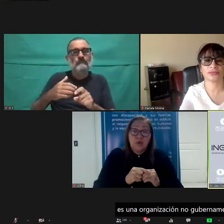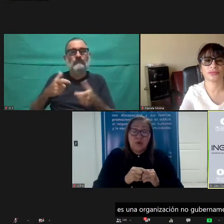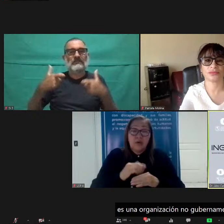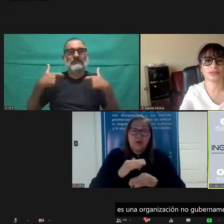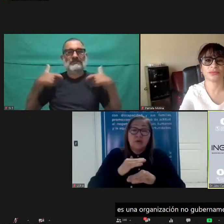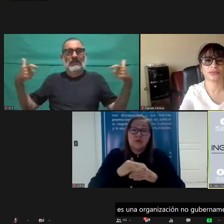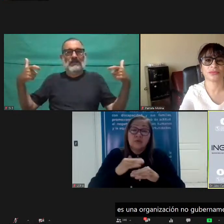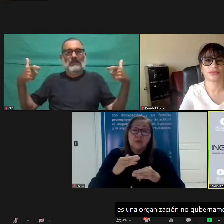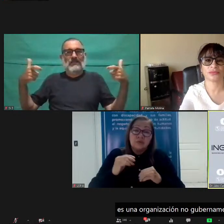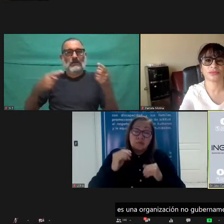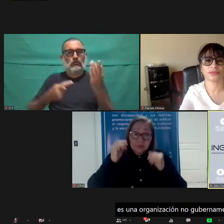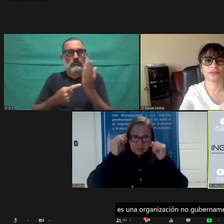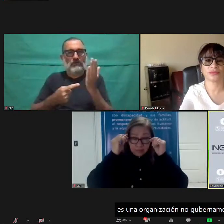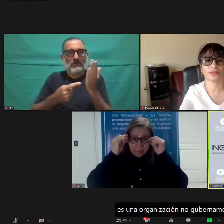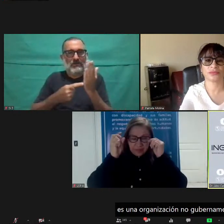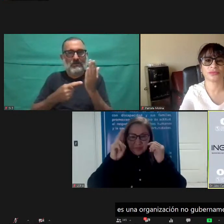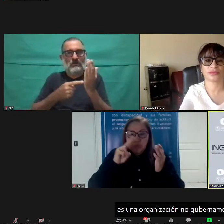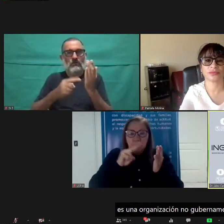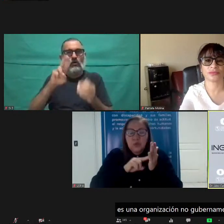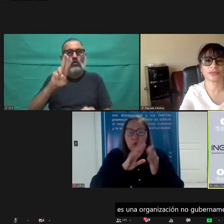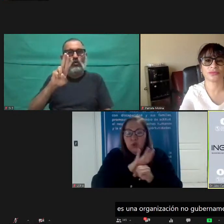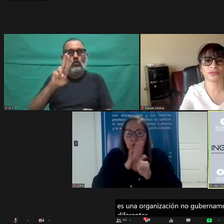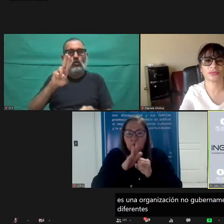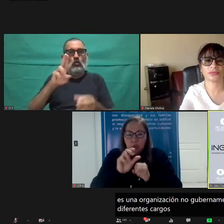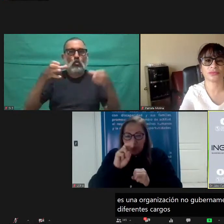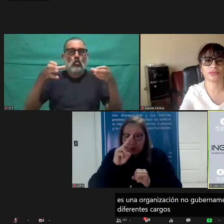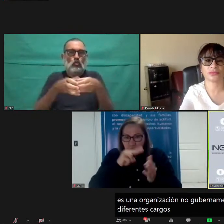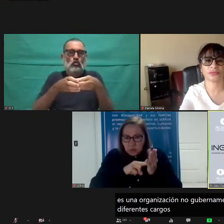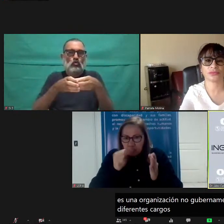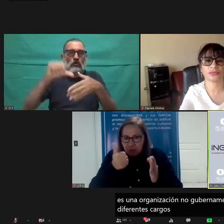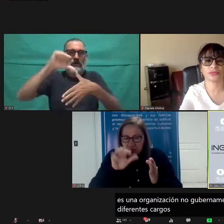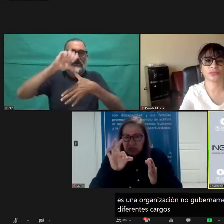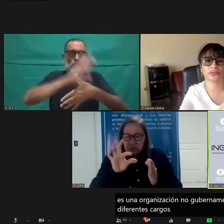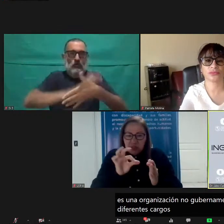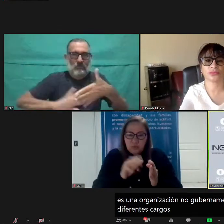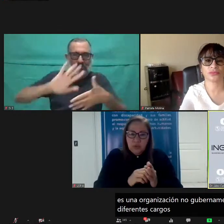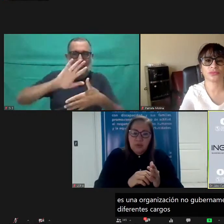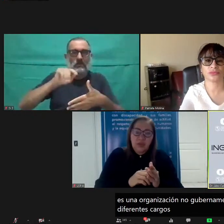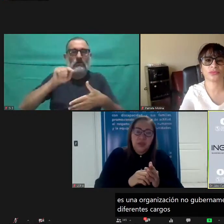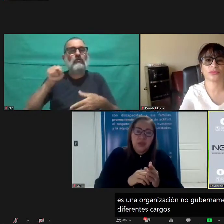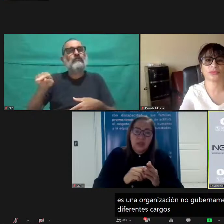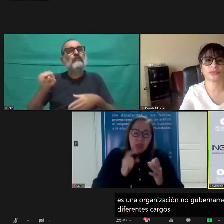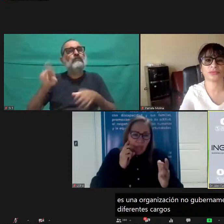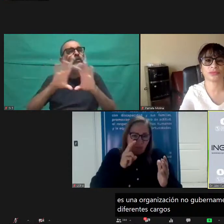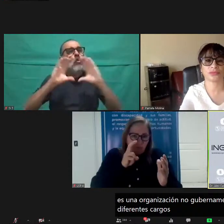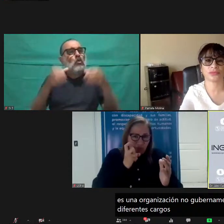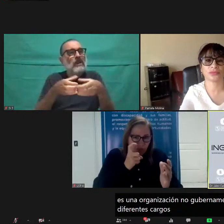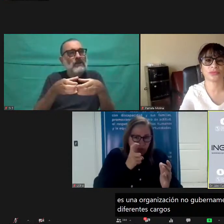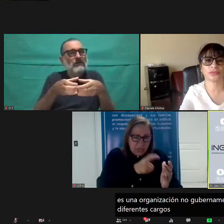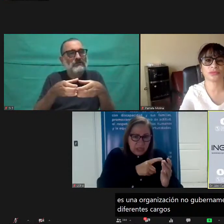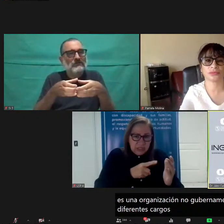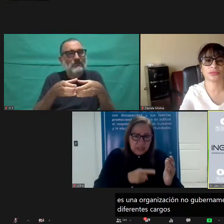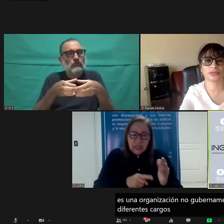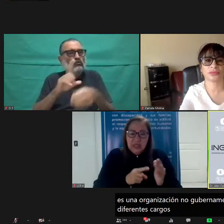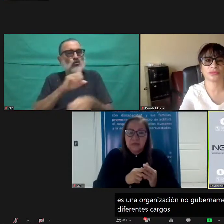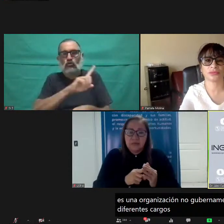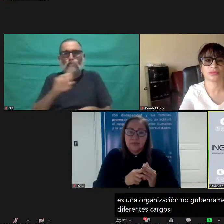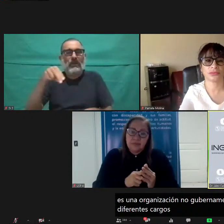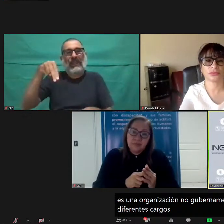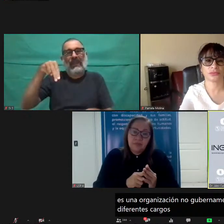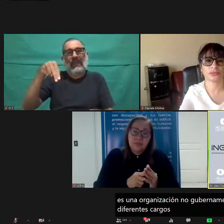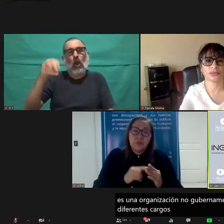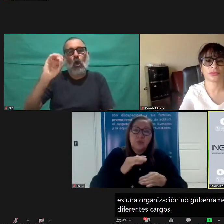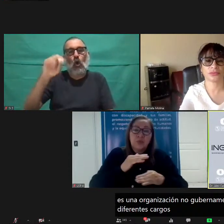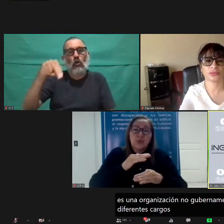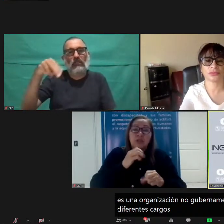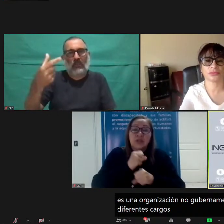he had several positions since 21 to 2019 he he was he has worked